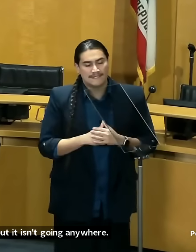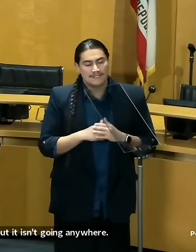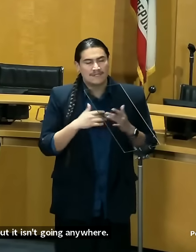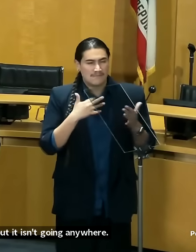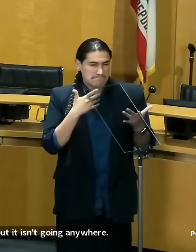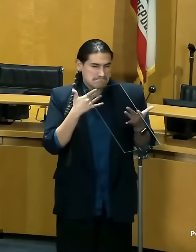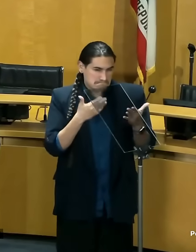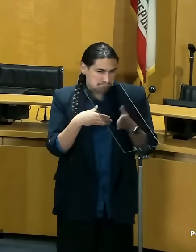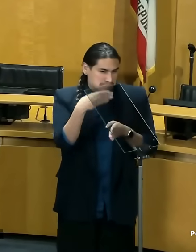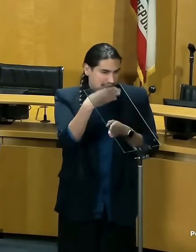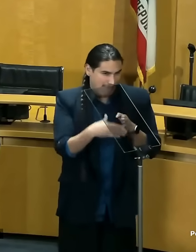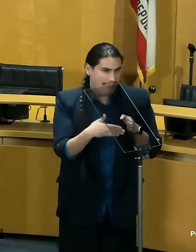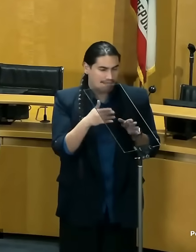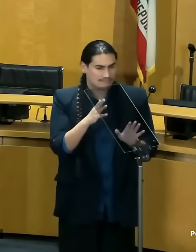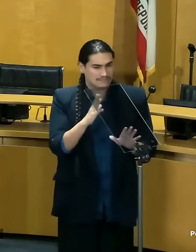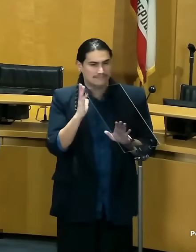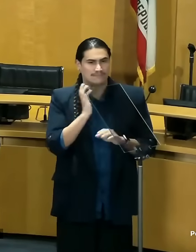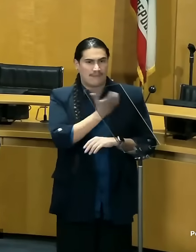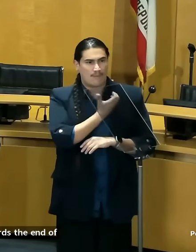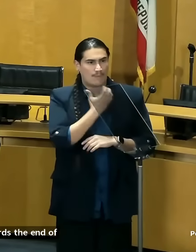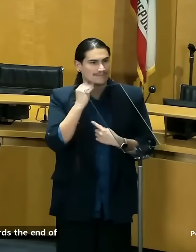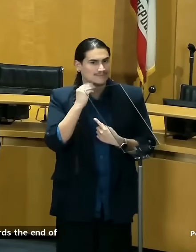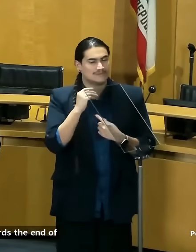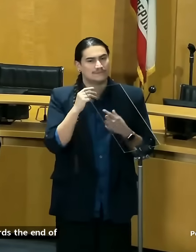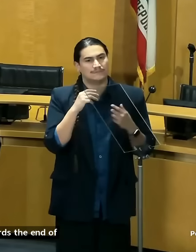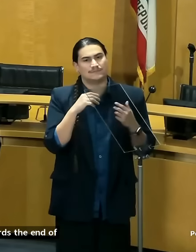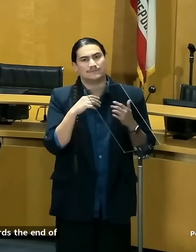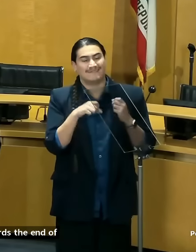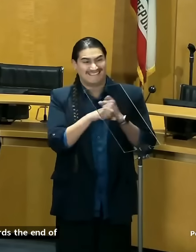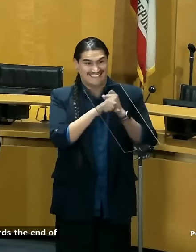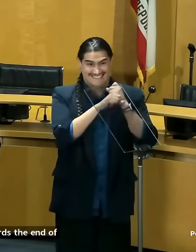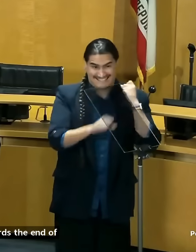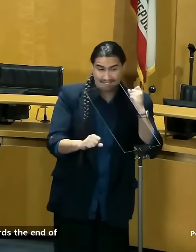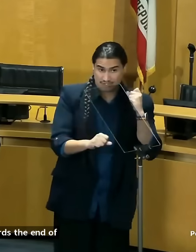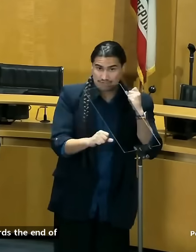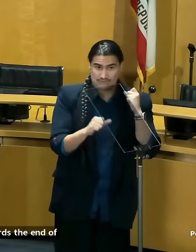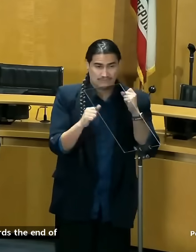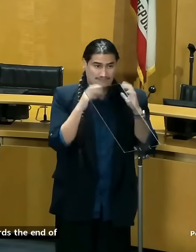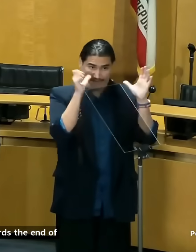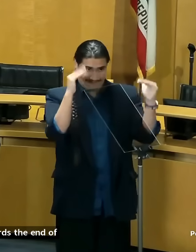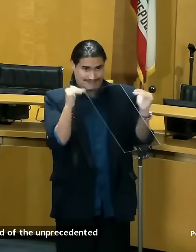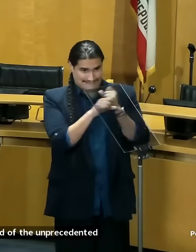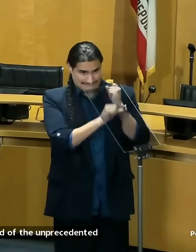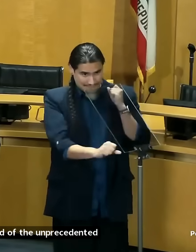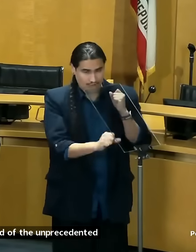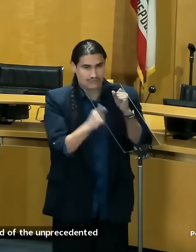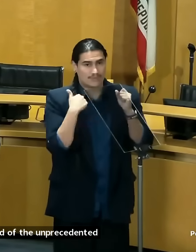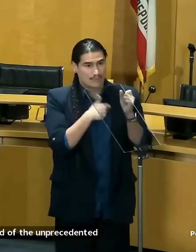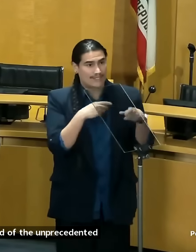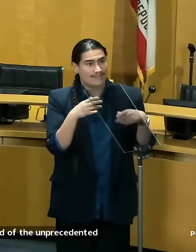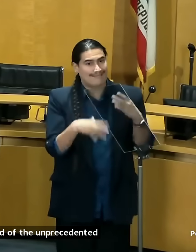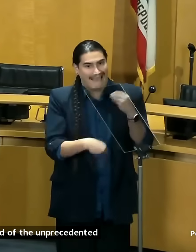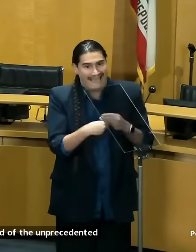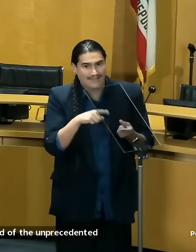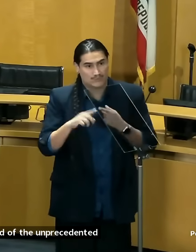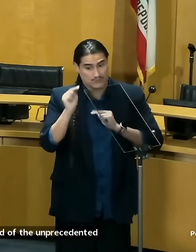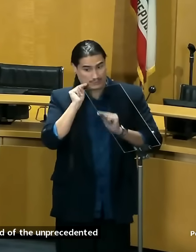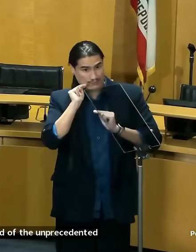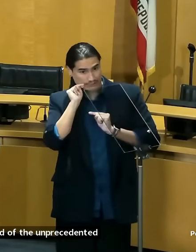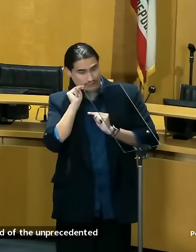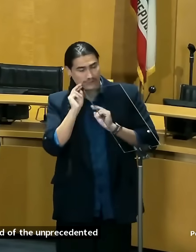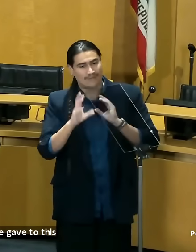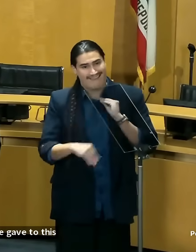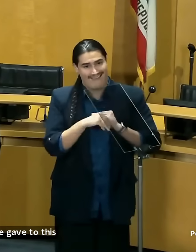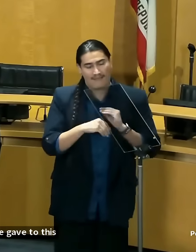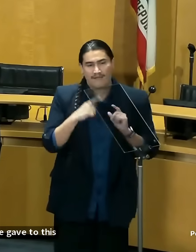towards the end of the unprecedented extension that we gave to this